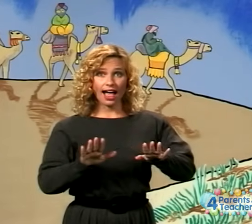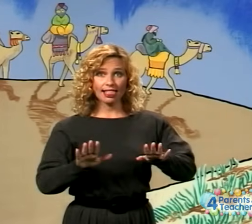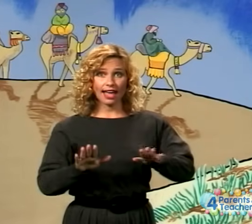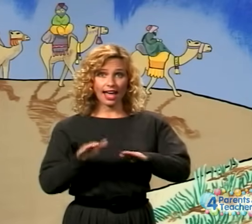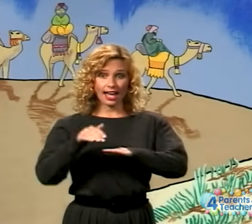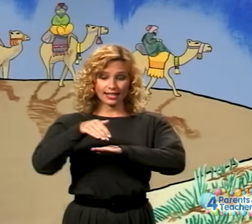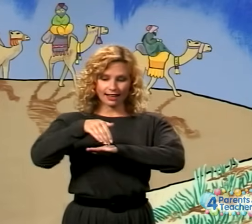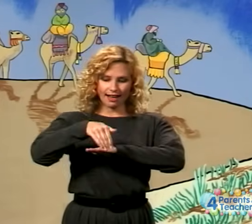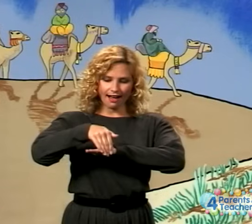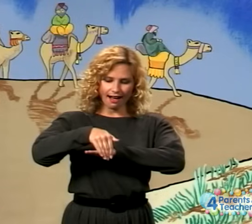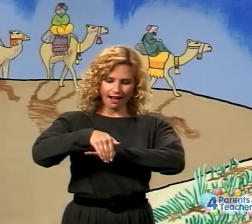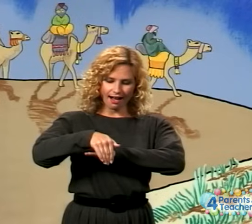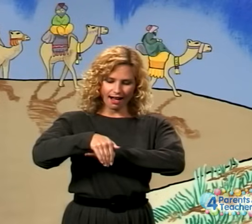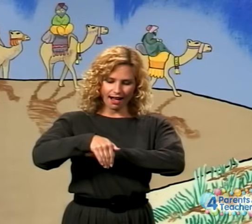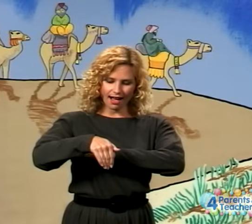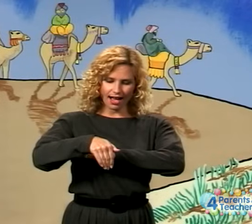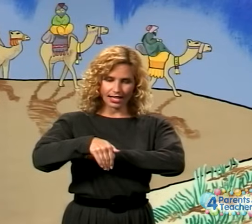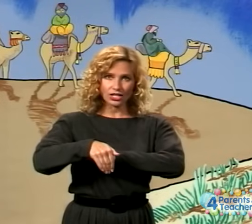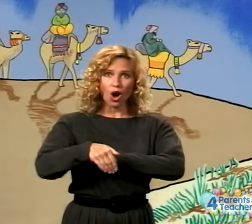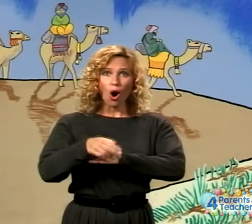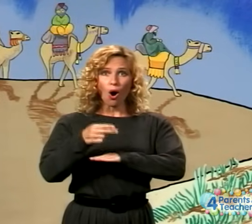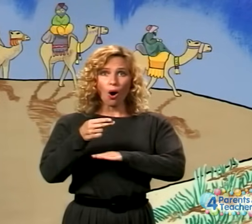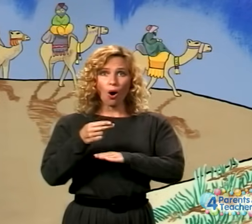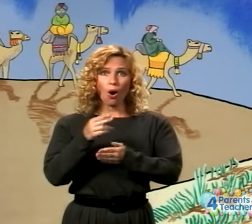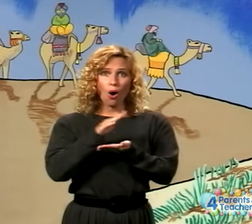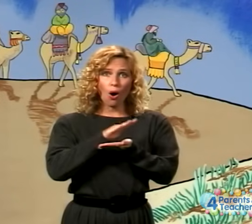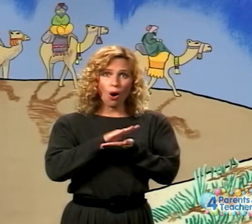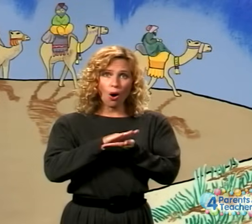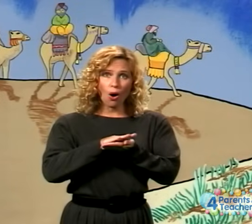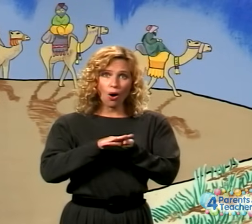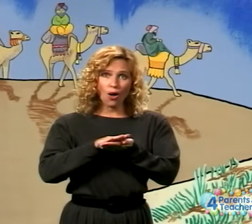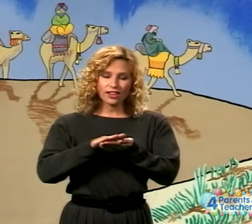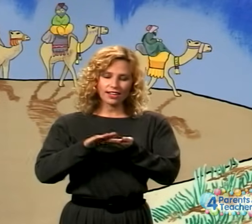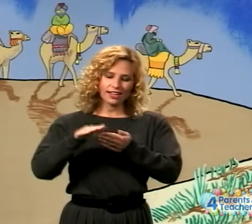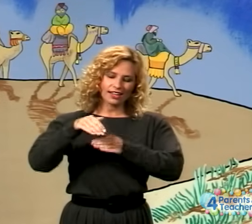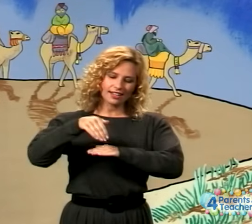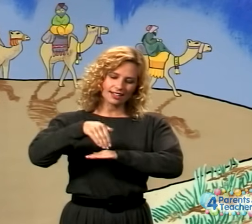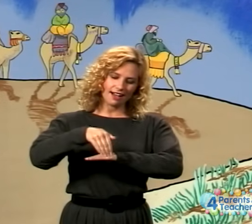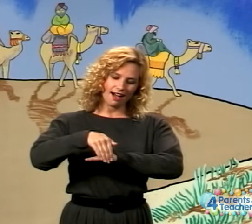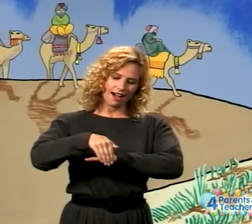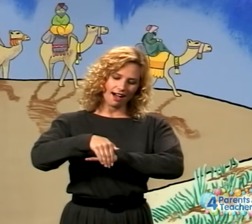Silent night, holy night